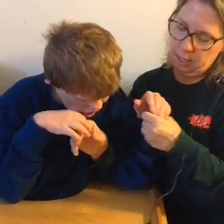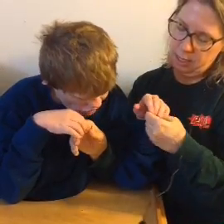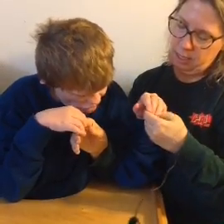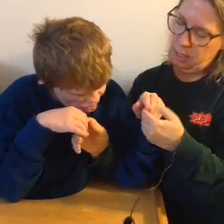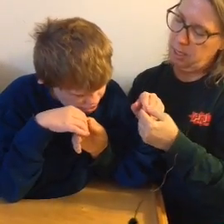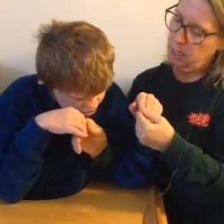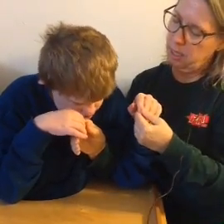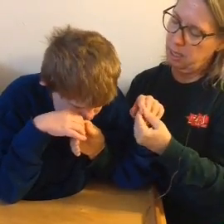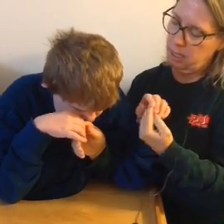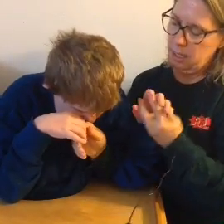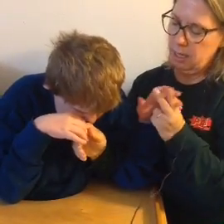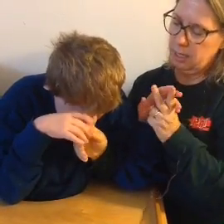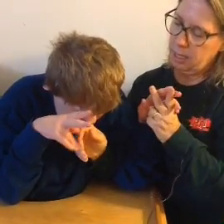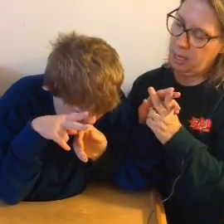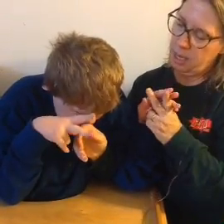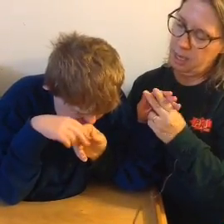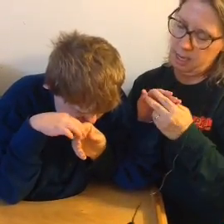C, K,